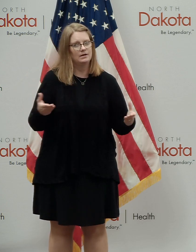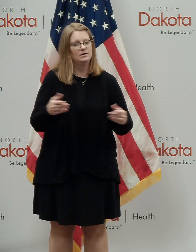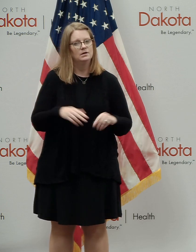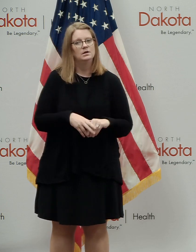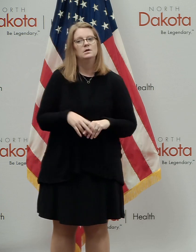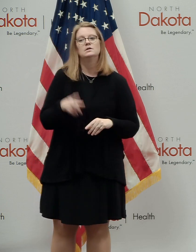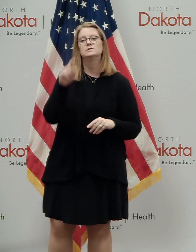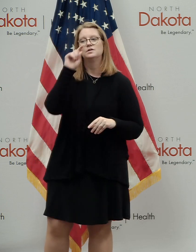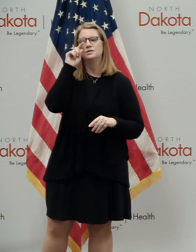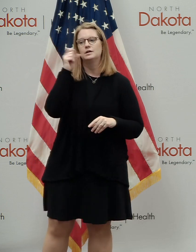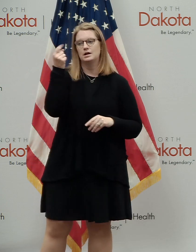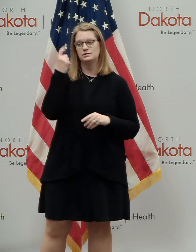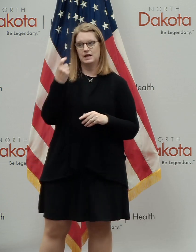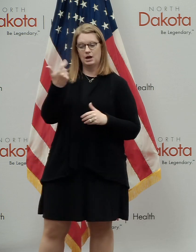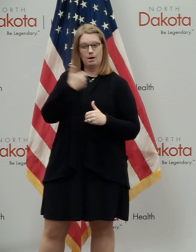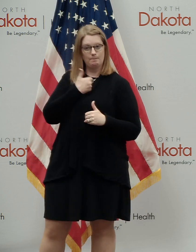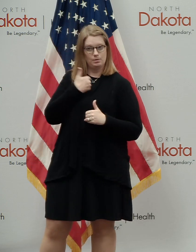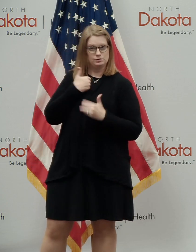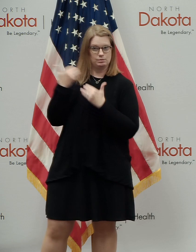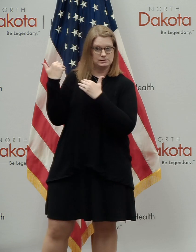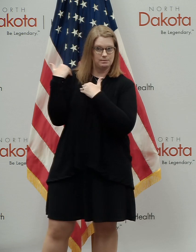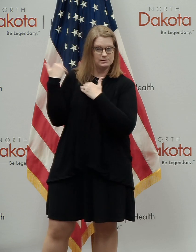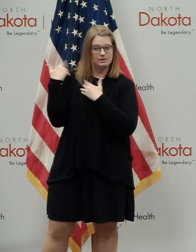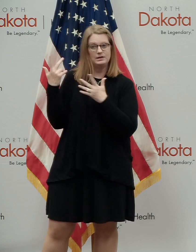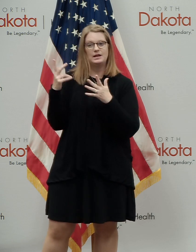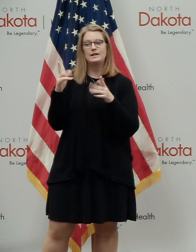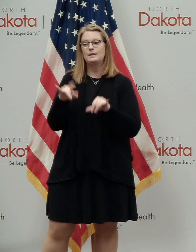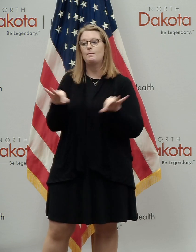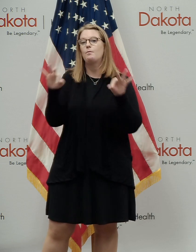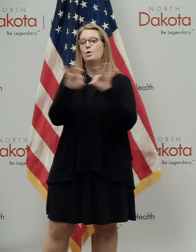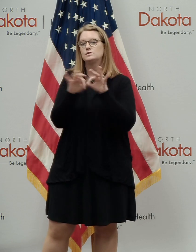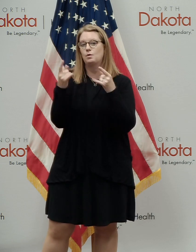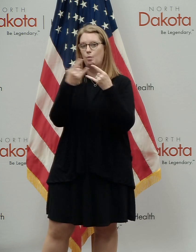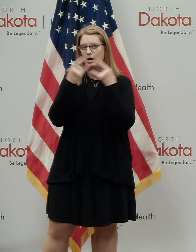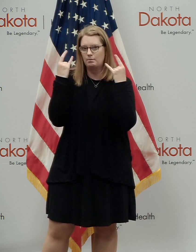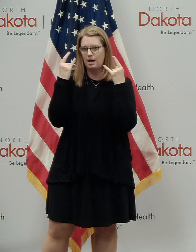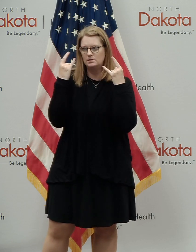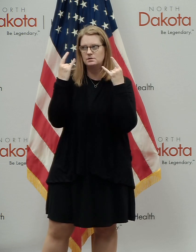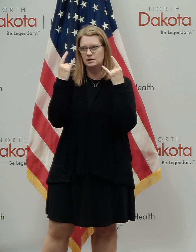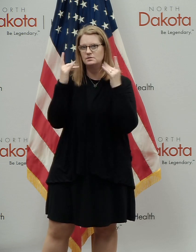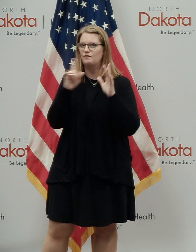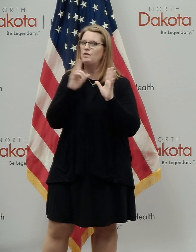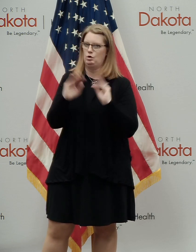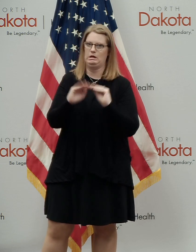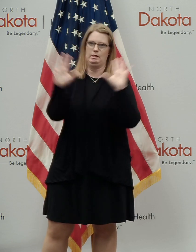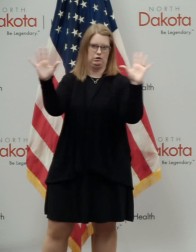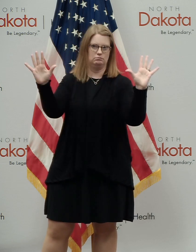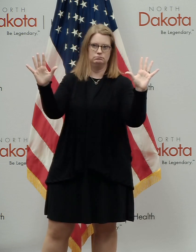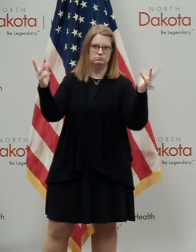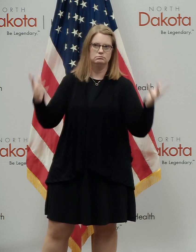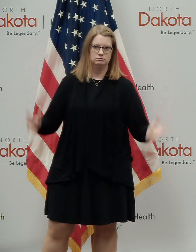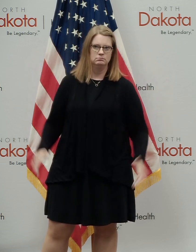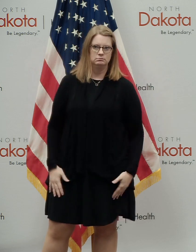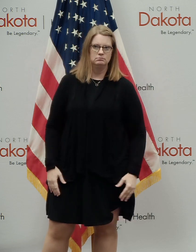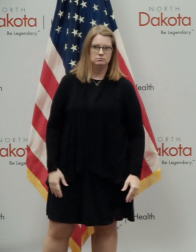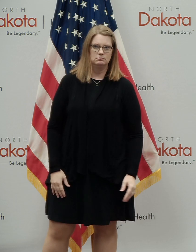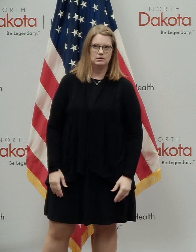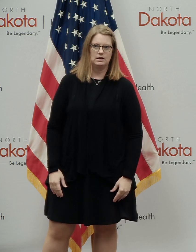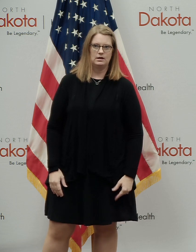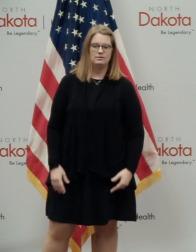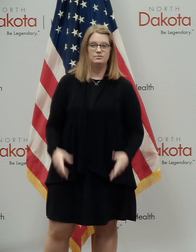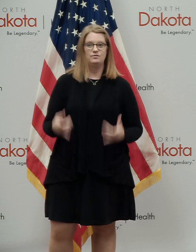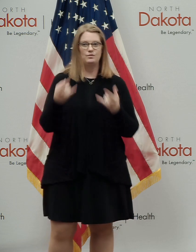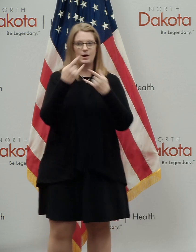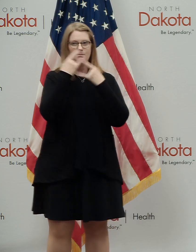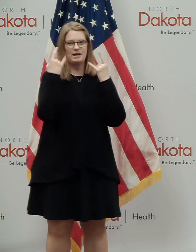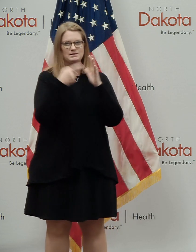personal responsibility and the importance of wearing masks is undeniable. But, you know, from a mask mandate, I don't